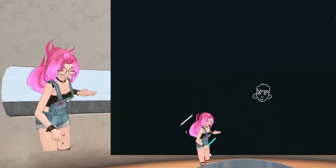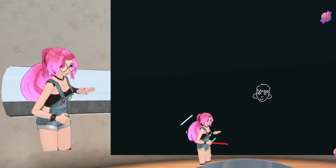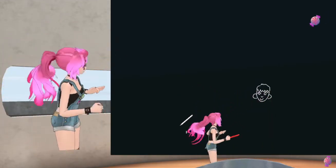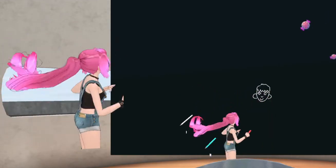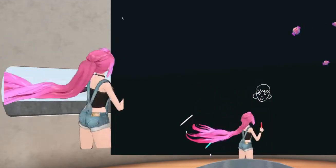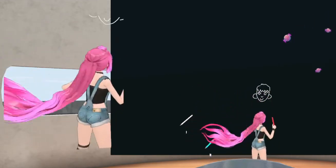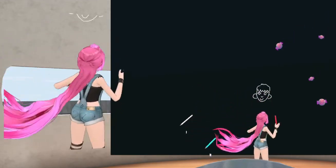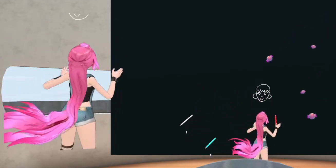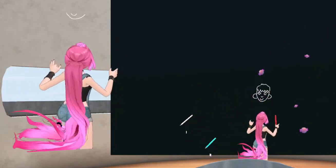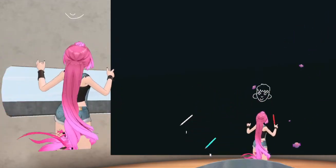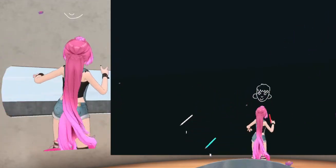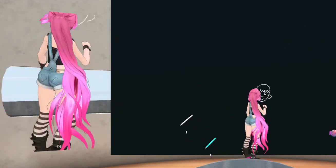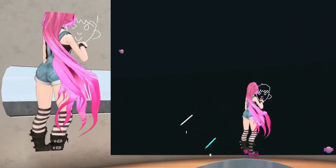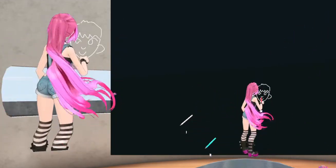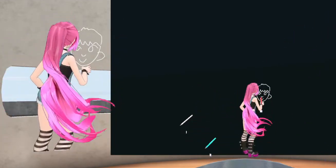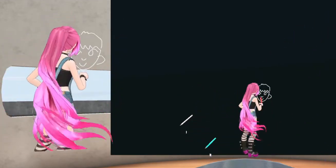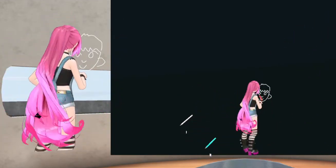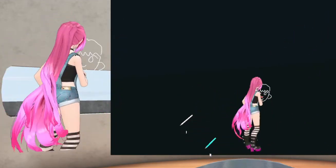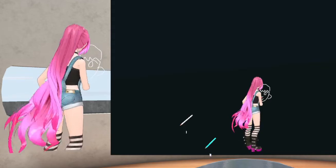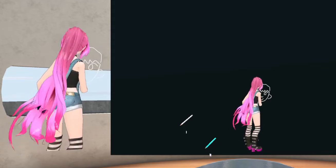out.